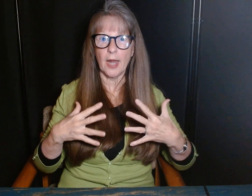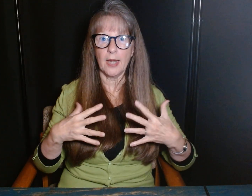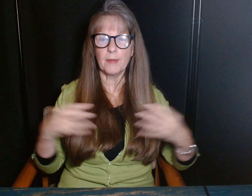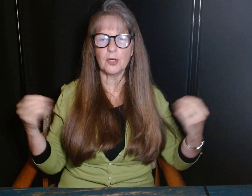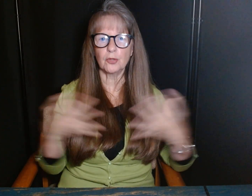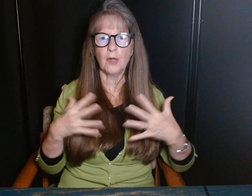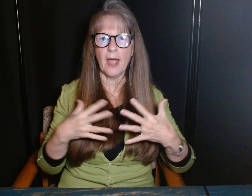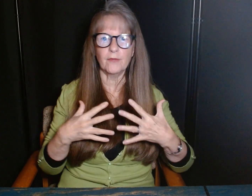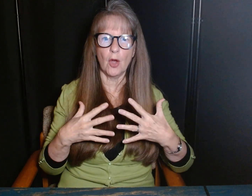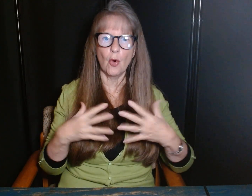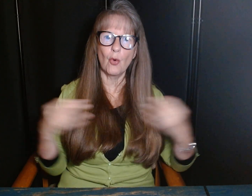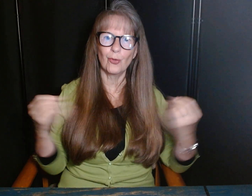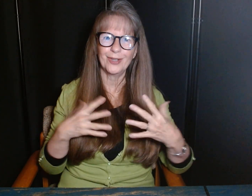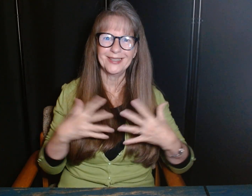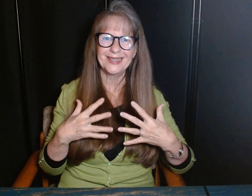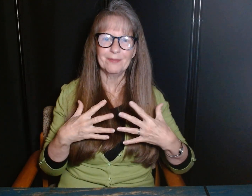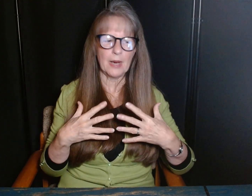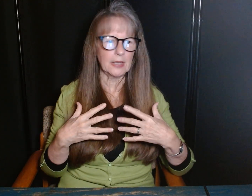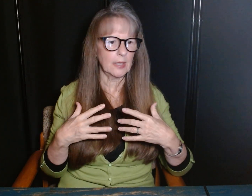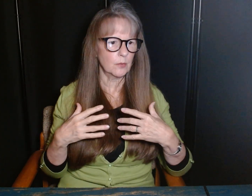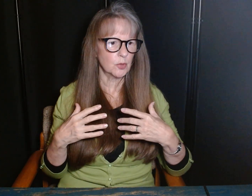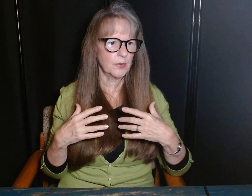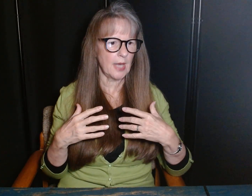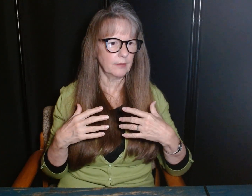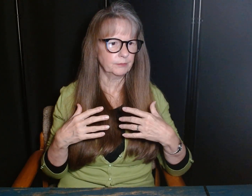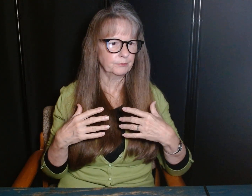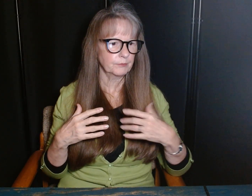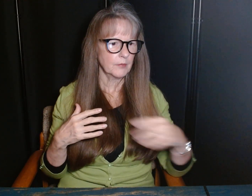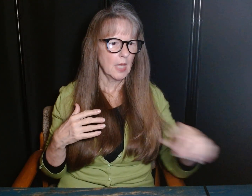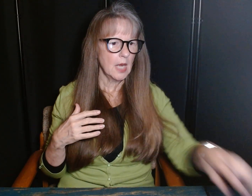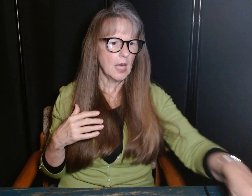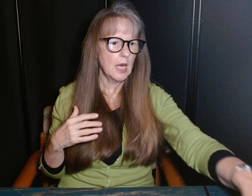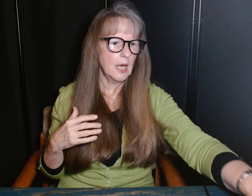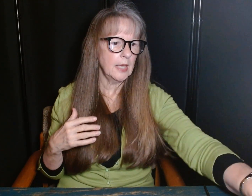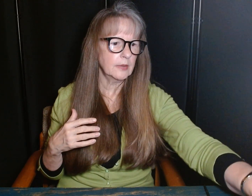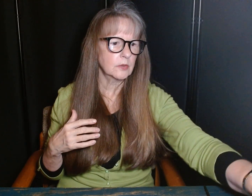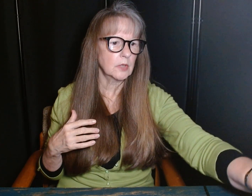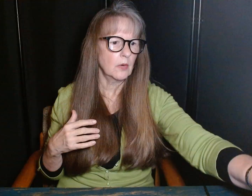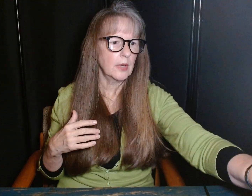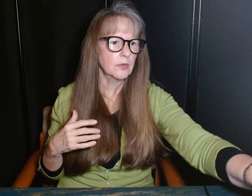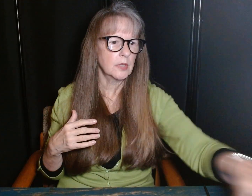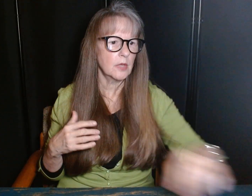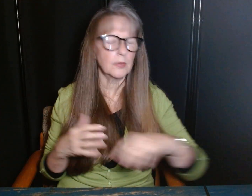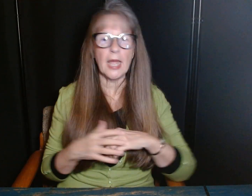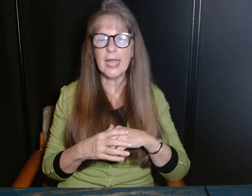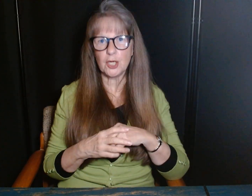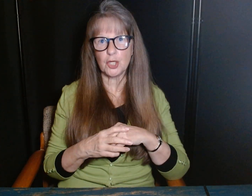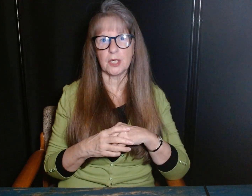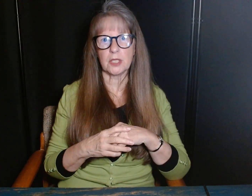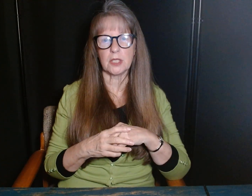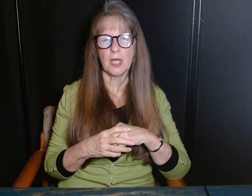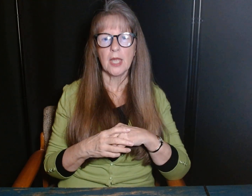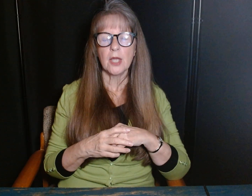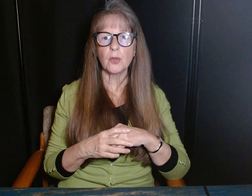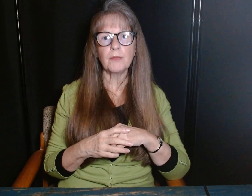Make sure you have the whole body language with that. And so here's another one. Anxious. So we've done